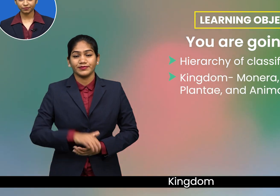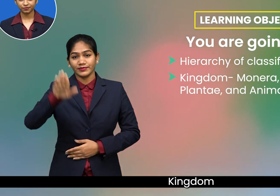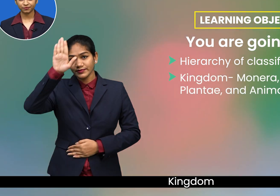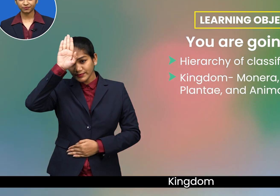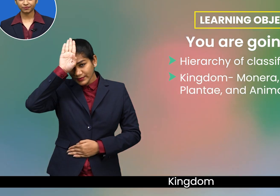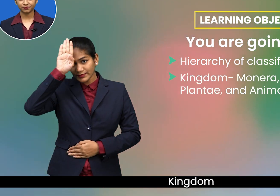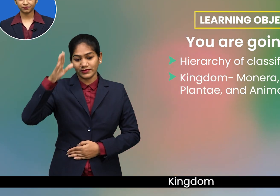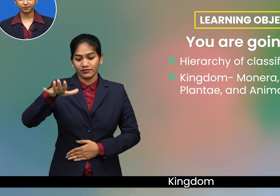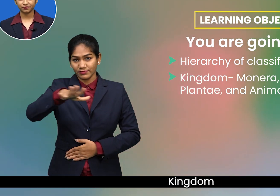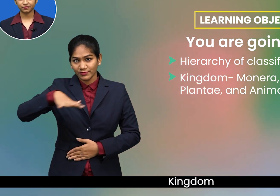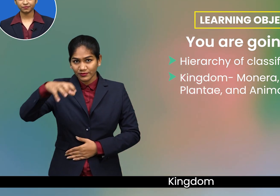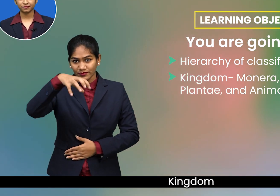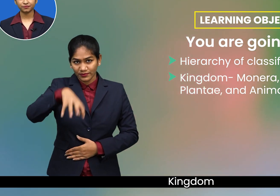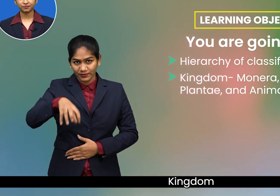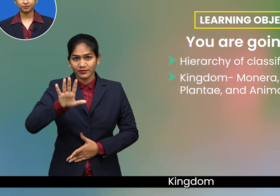kingdom,